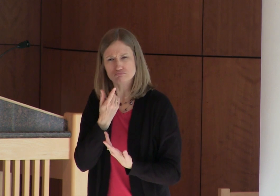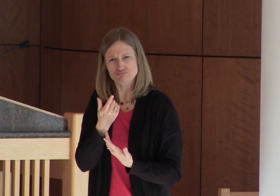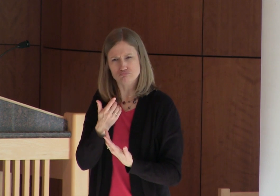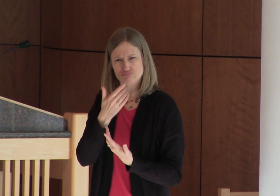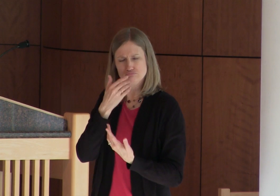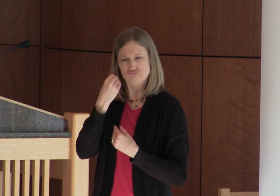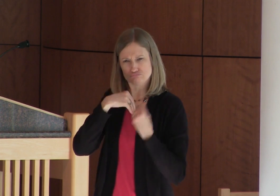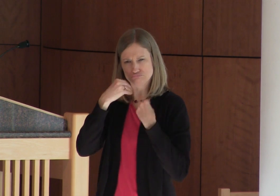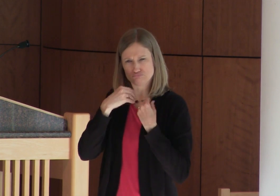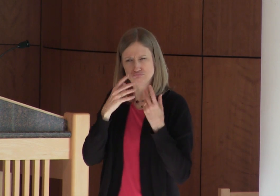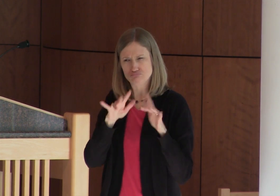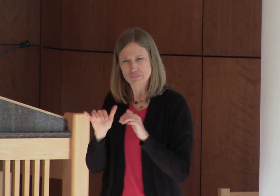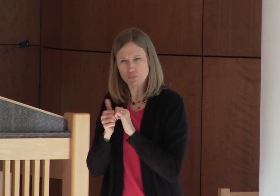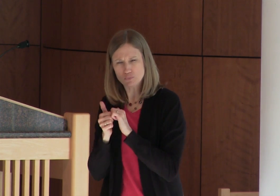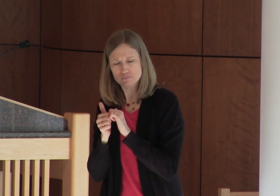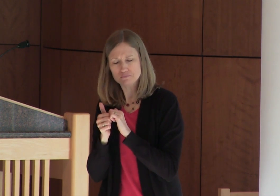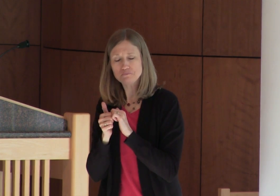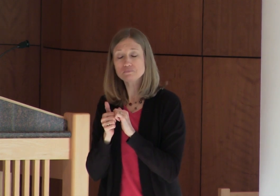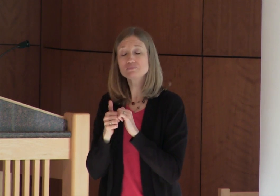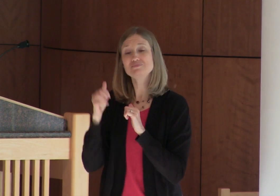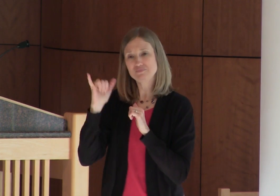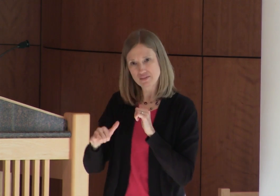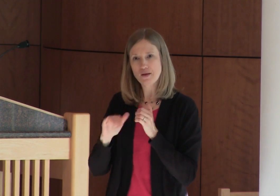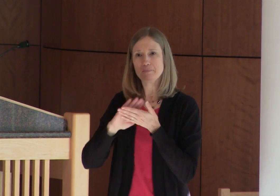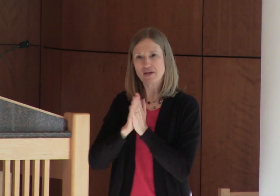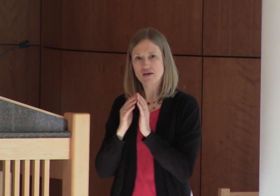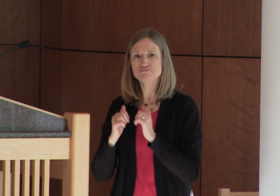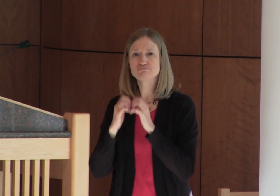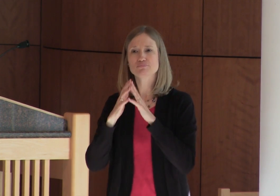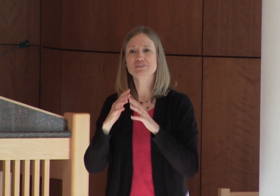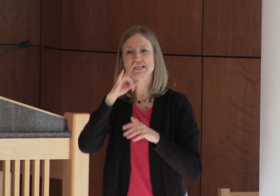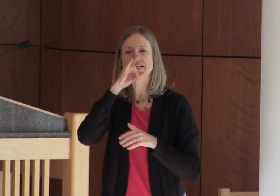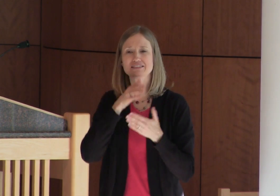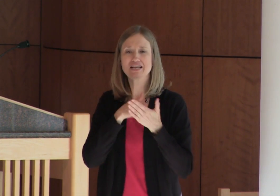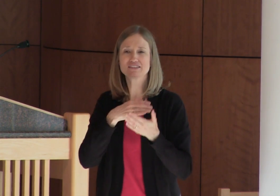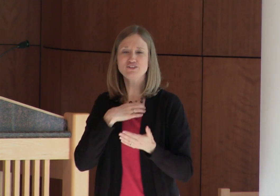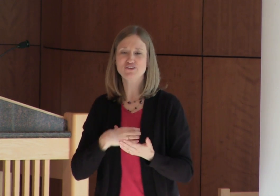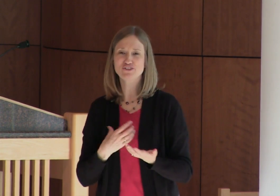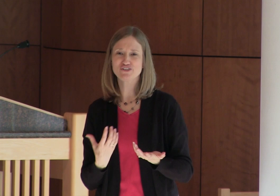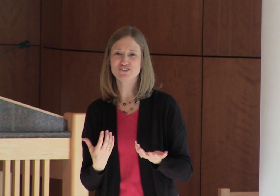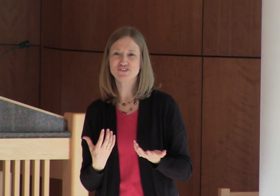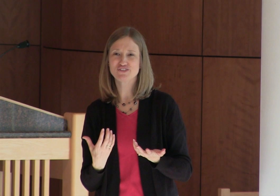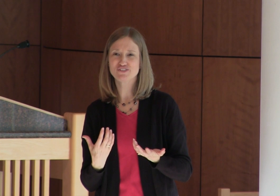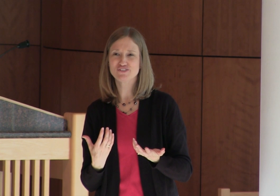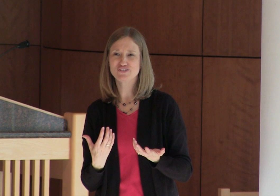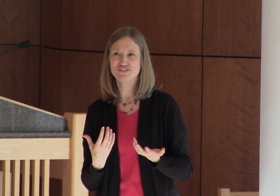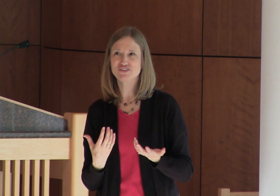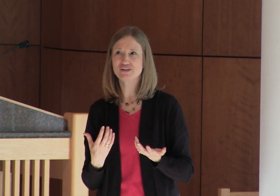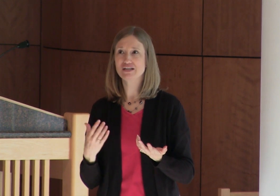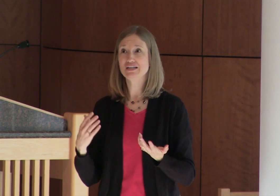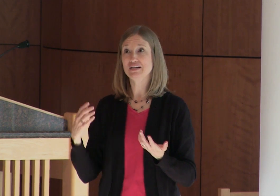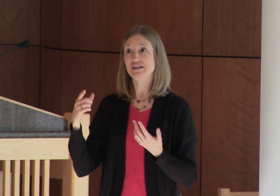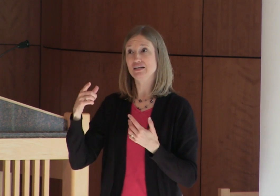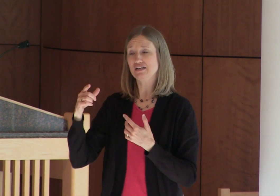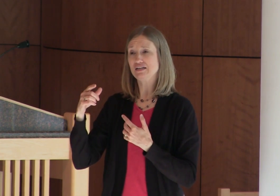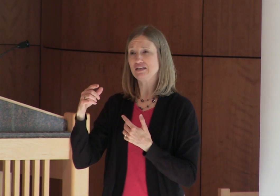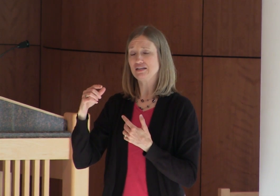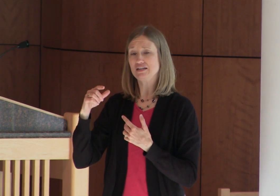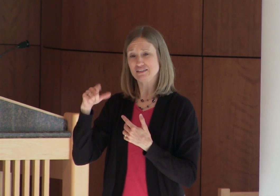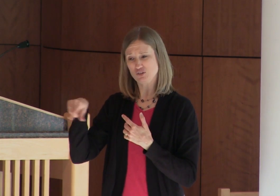Kids Against Hunger. And with a lot of faith on that dream, Daryl Johnson and Art Winky soon discovered that the